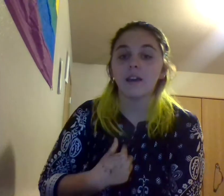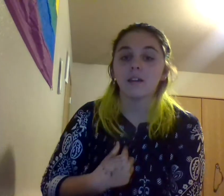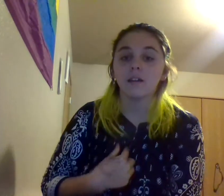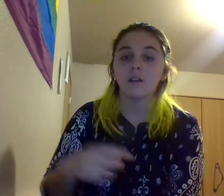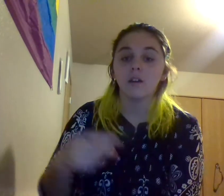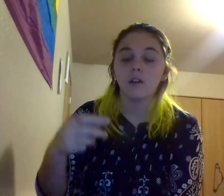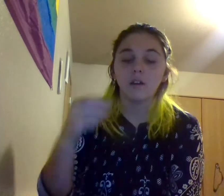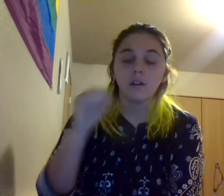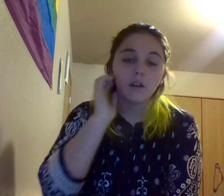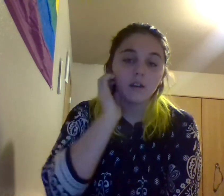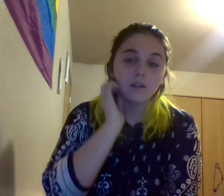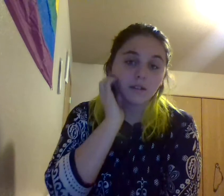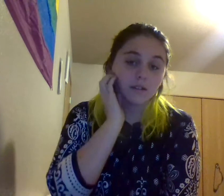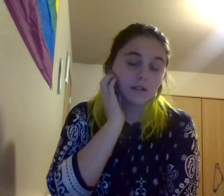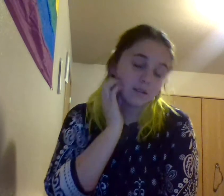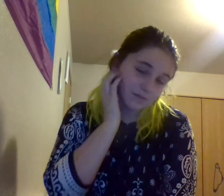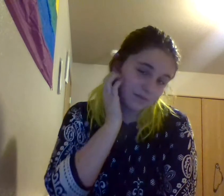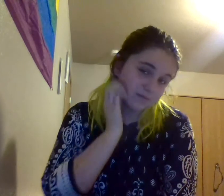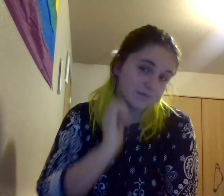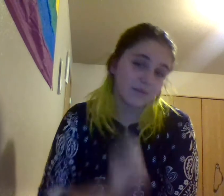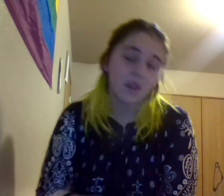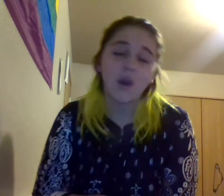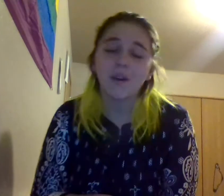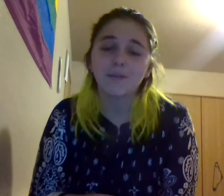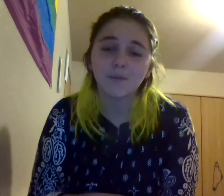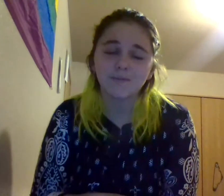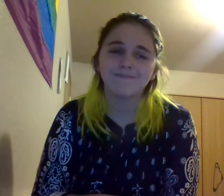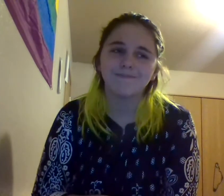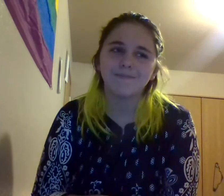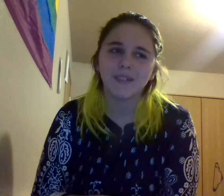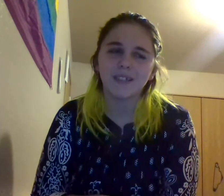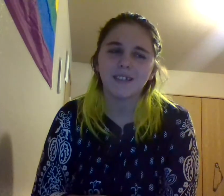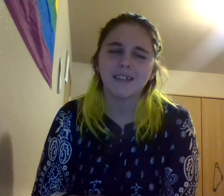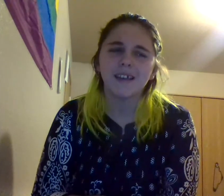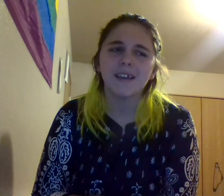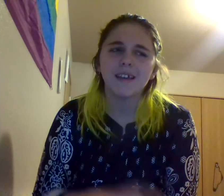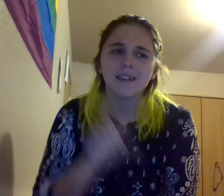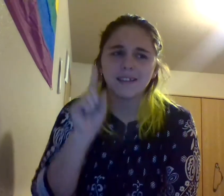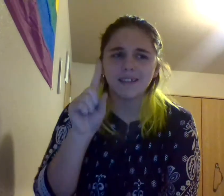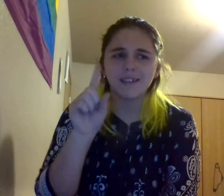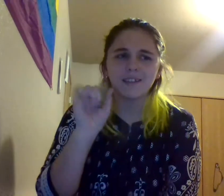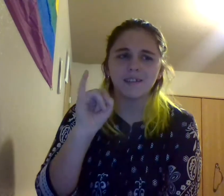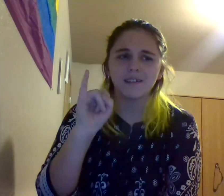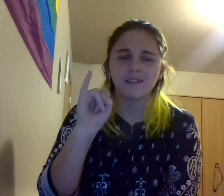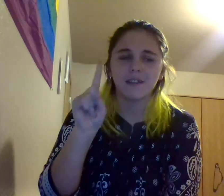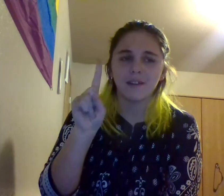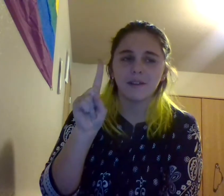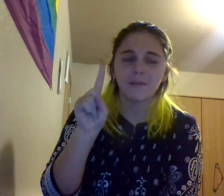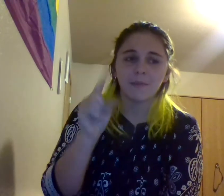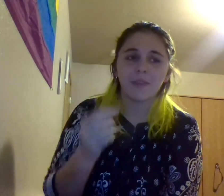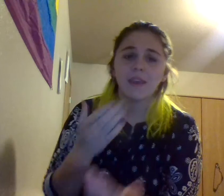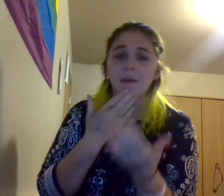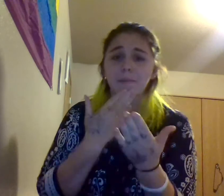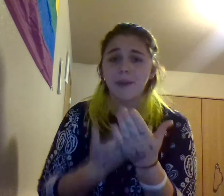did bad.